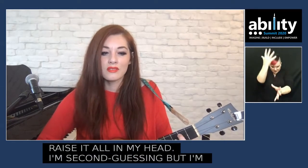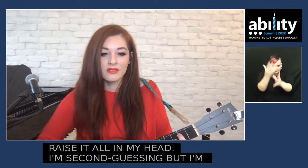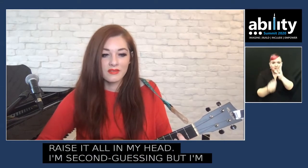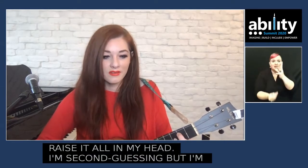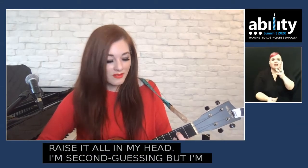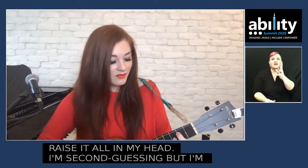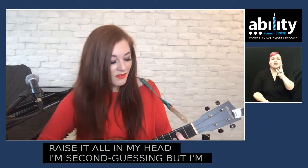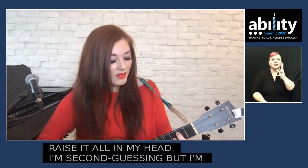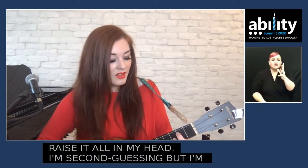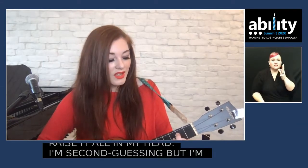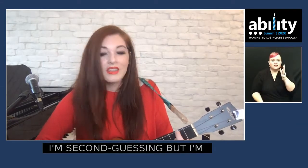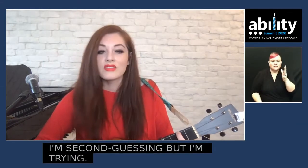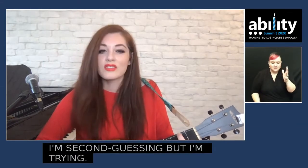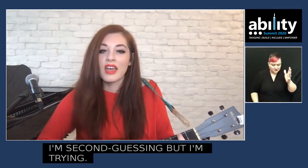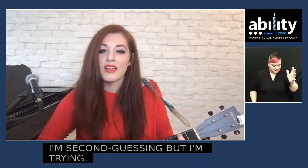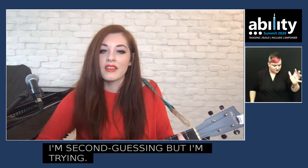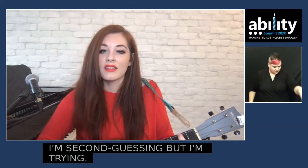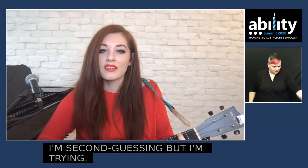disappears.